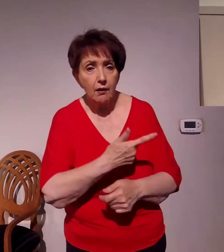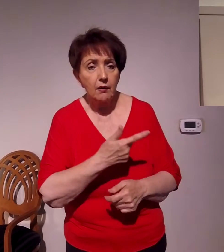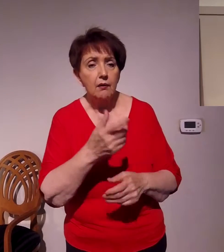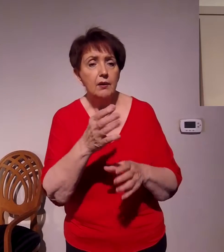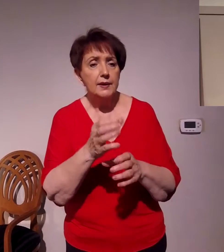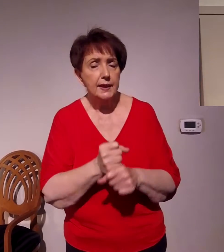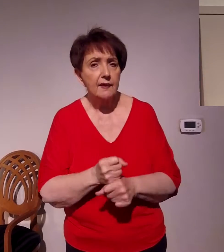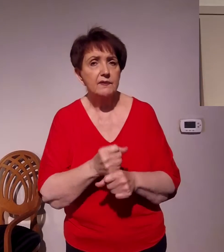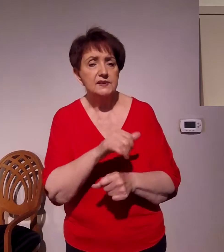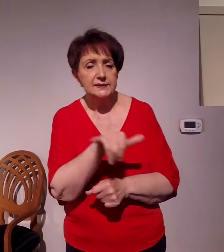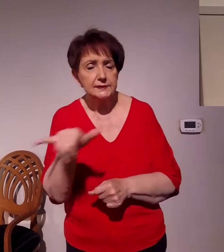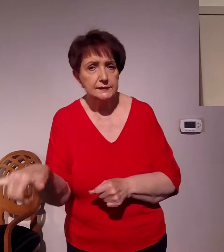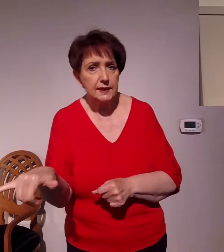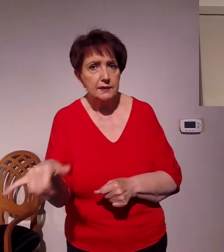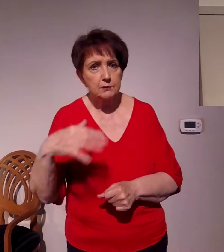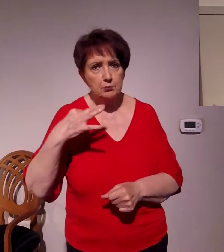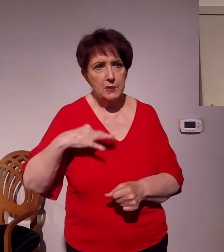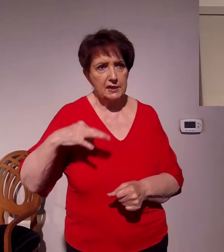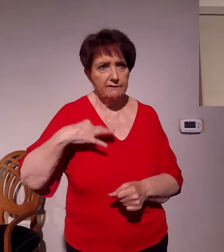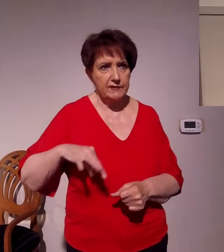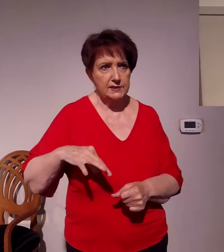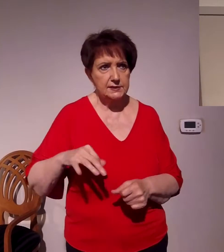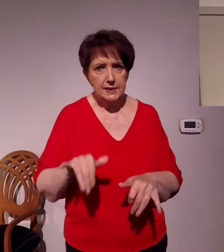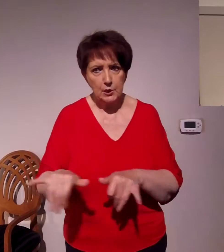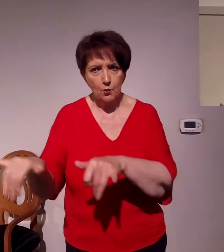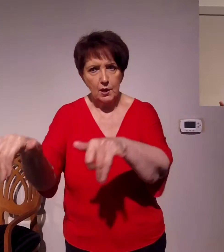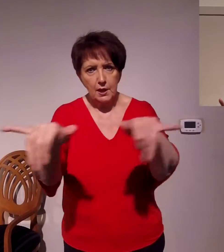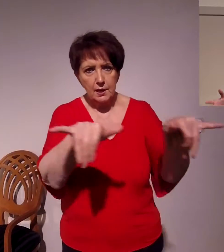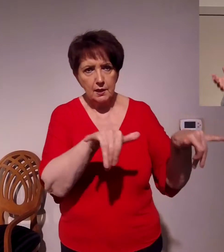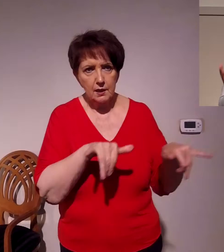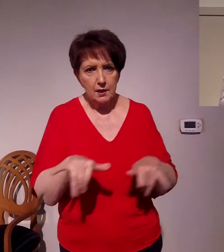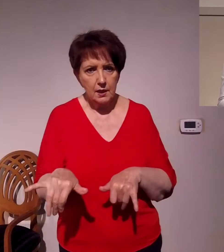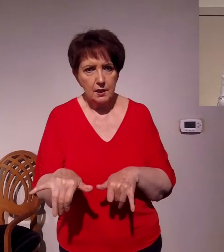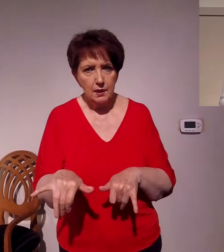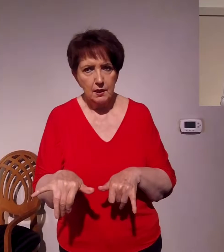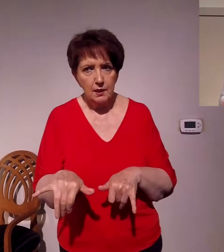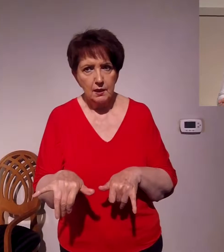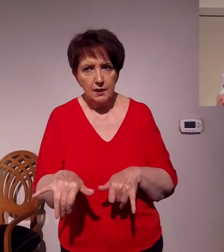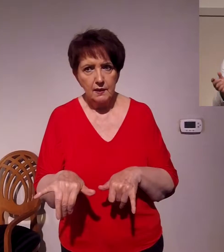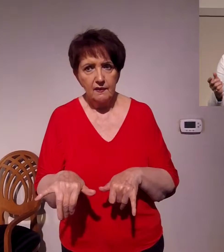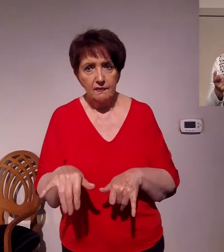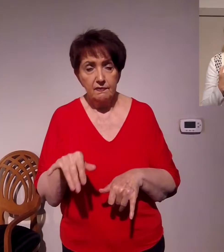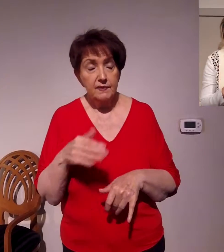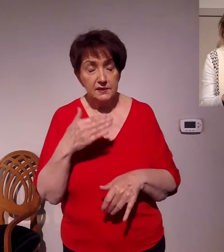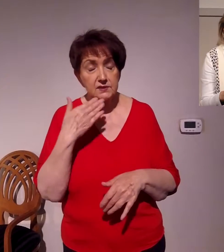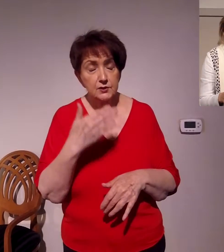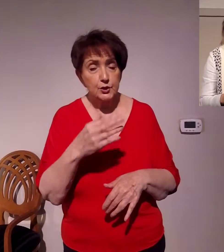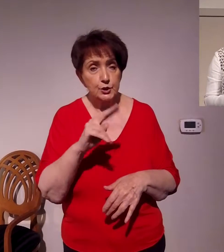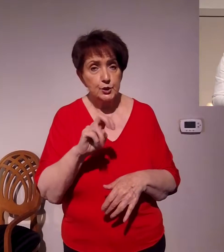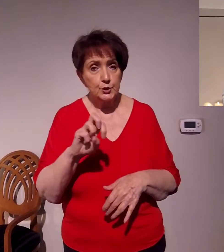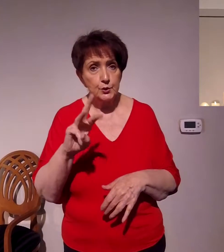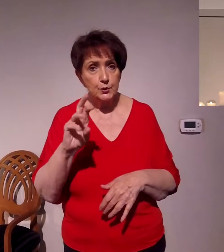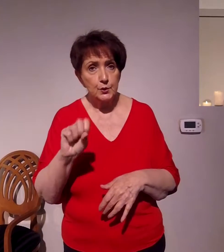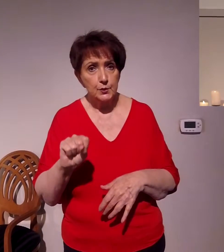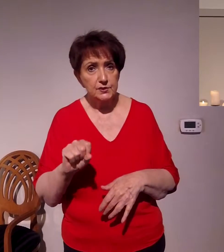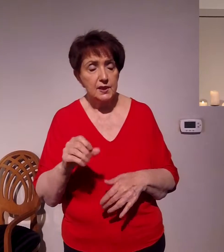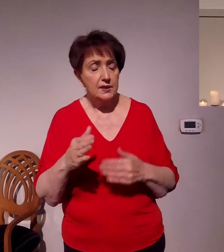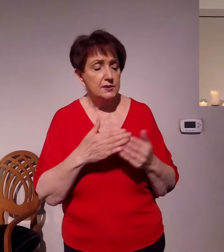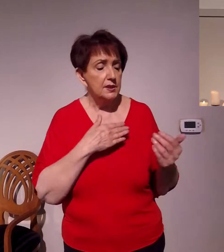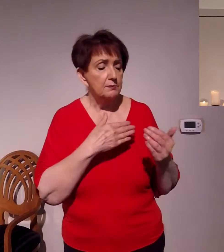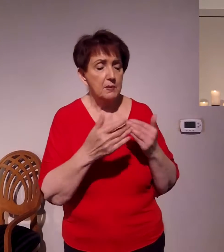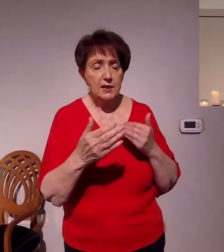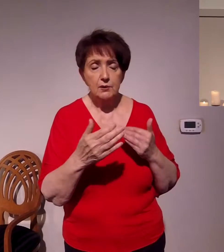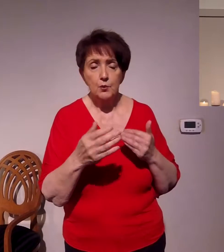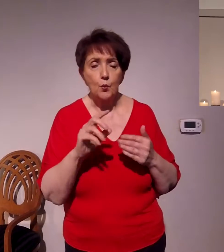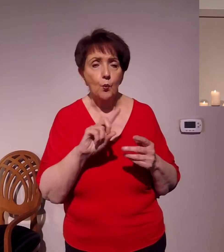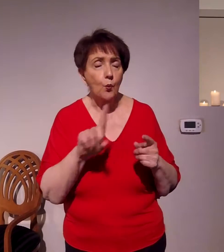the benefits of it equally. That's the great news. So it doesn't matter when you come into